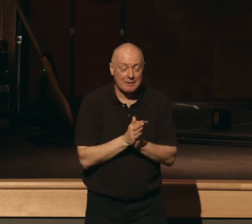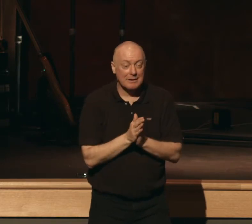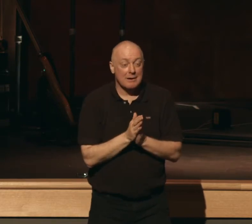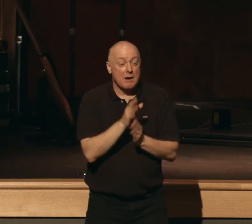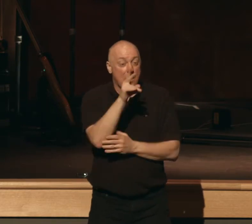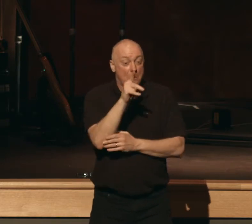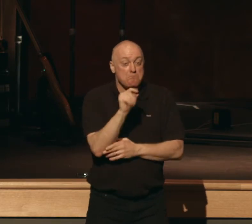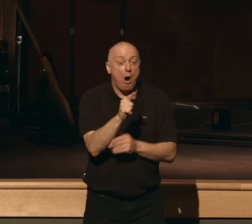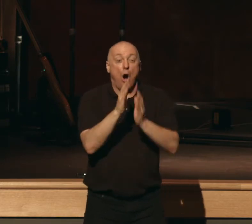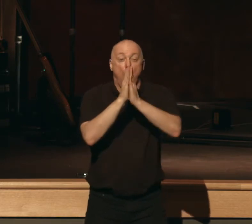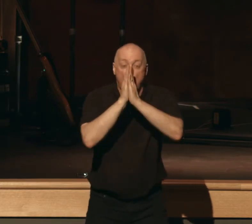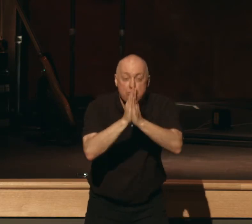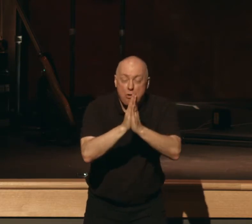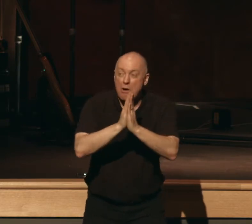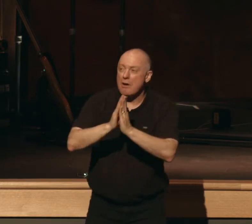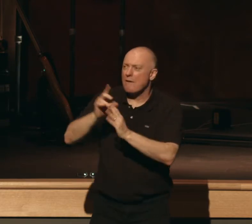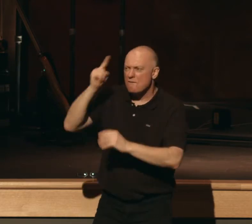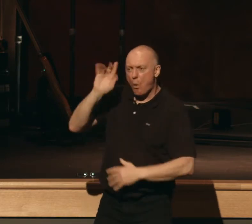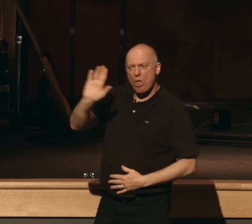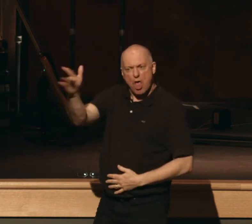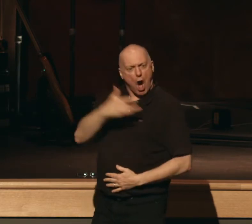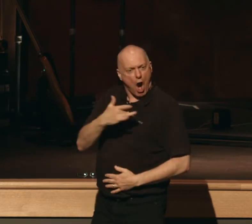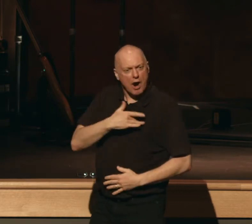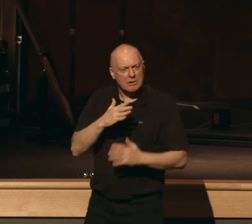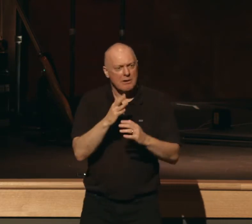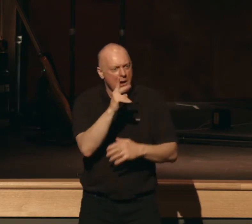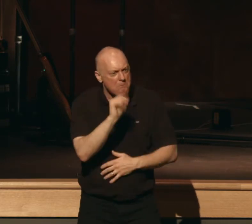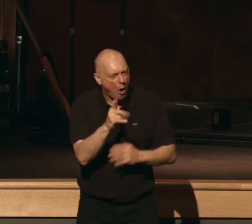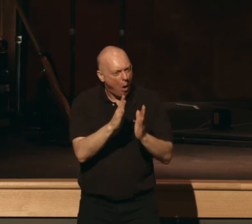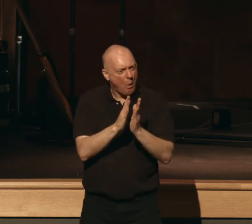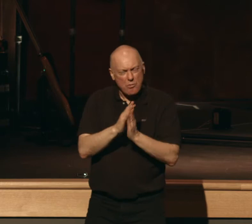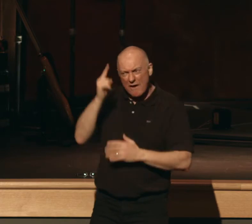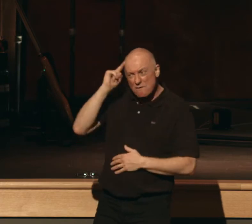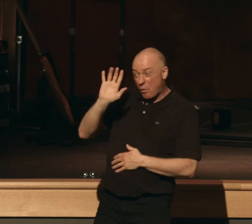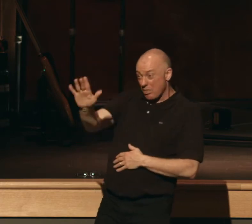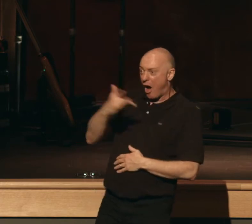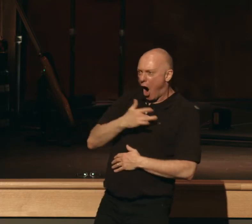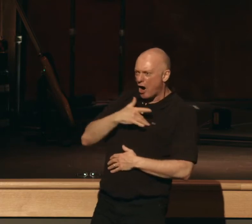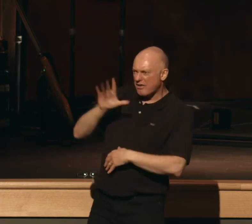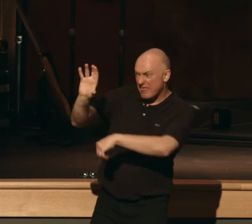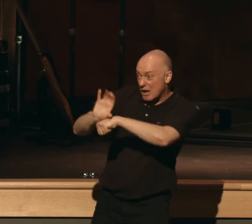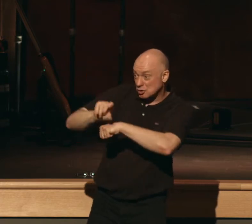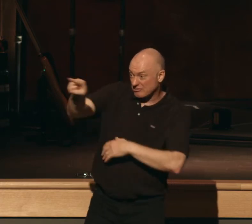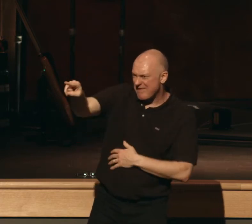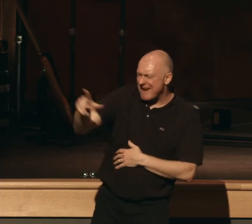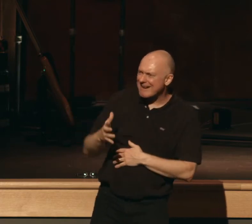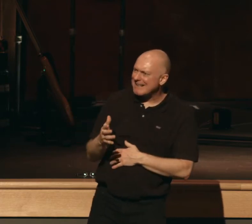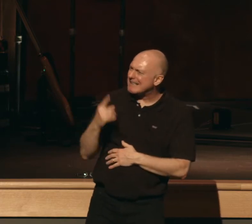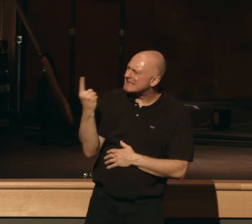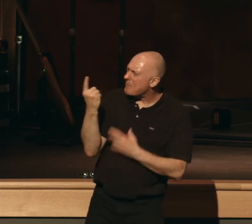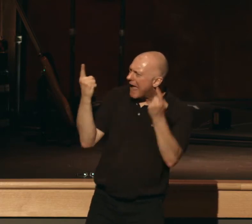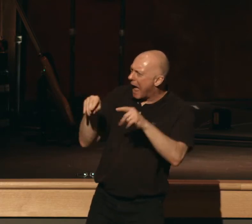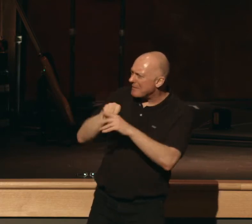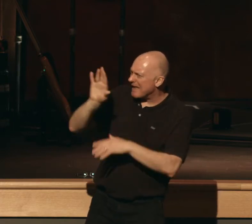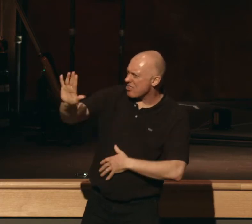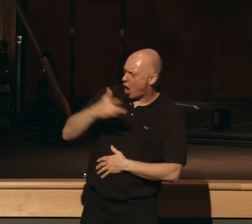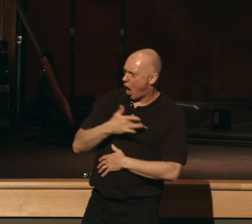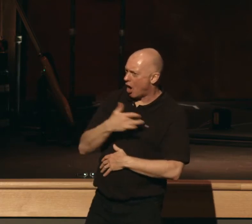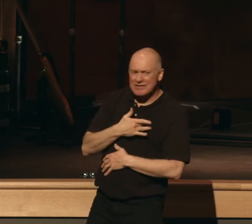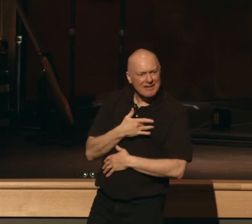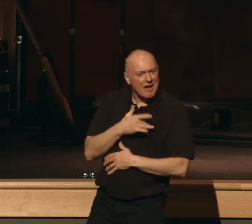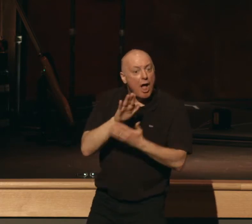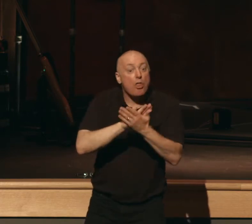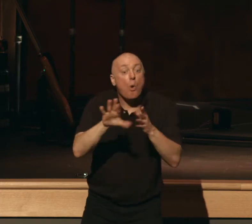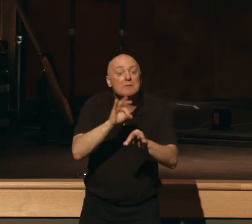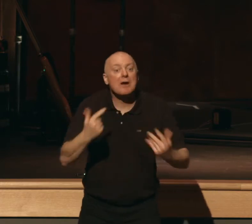He's praying for their hearts. He's praying for the hearts of the Ephesians, that something would take place in their hearts. And that's where the